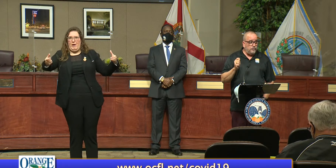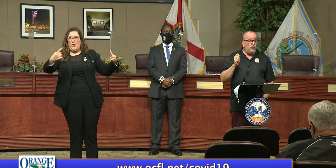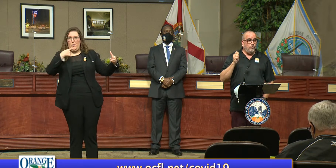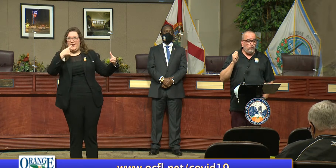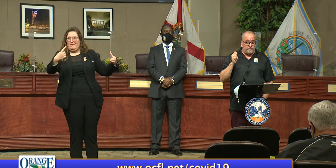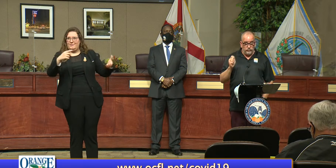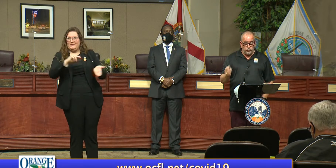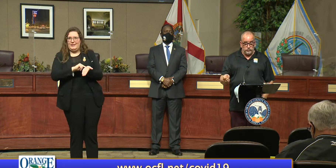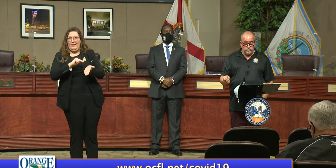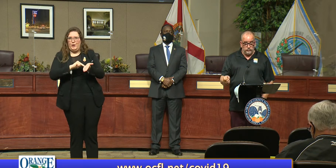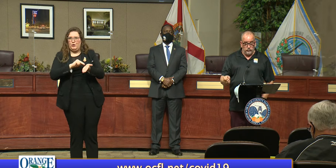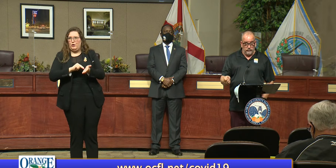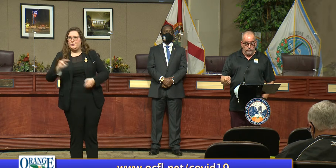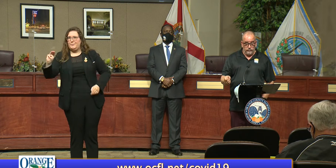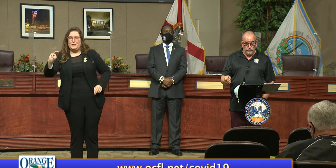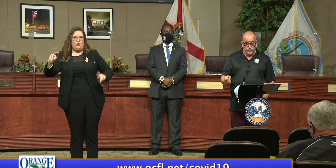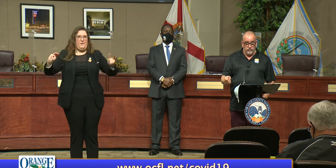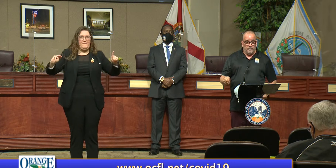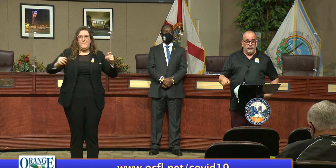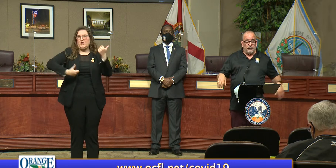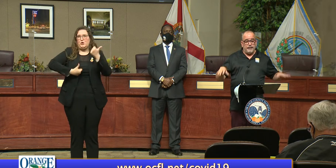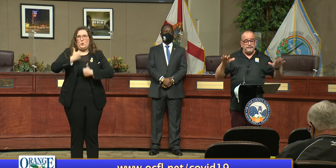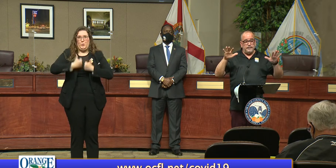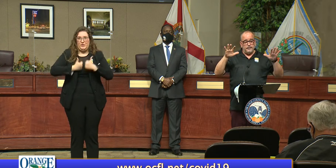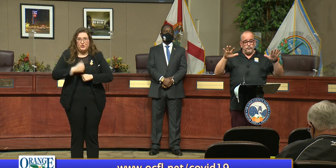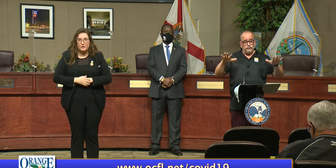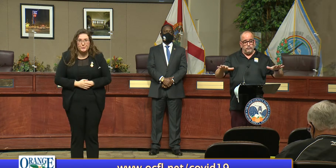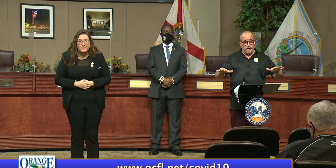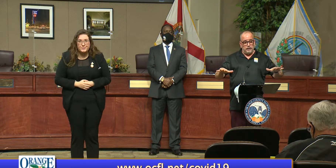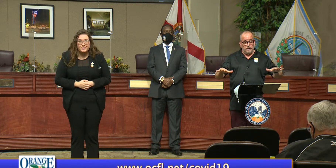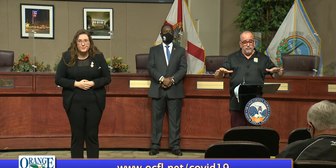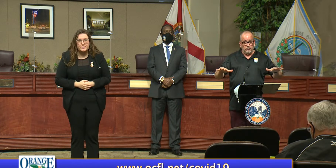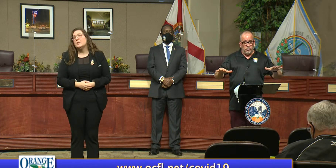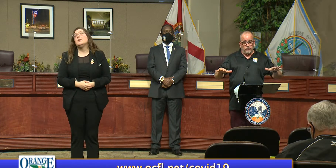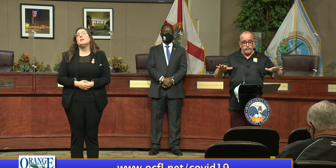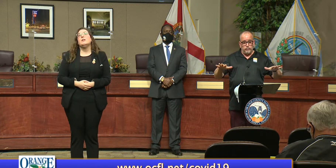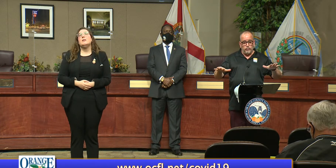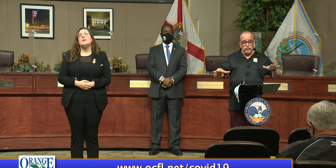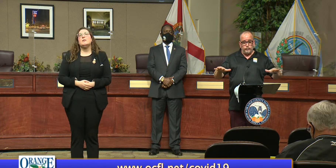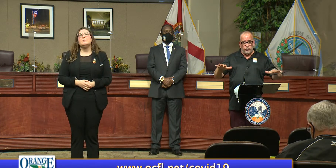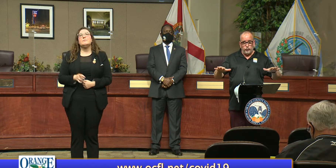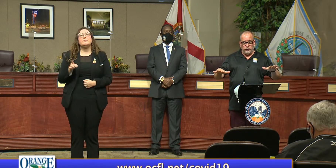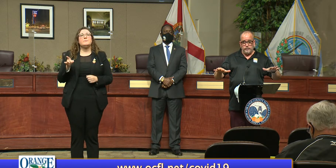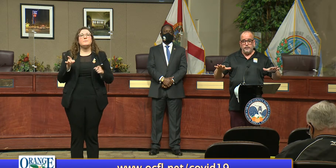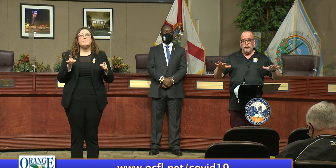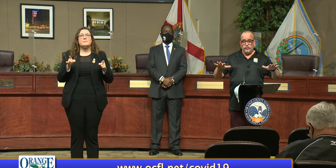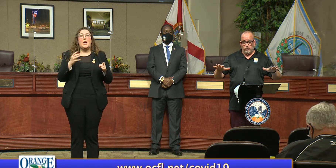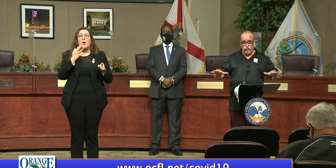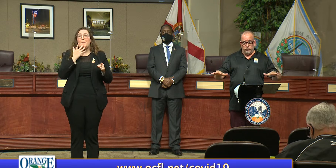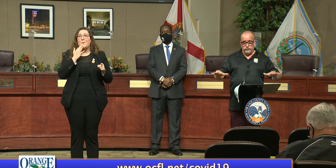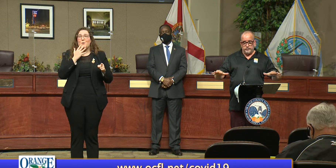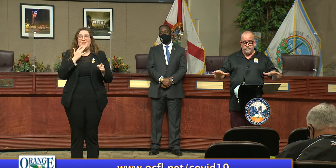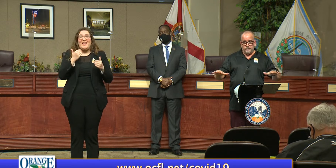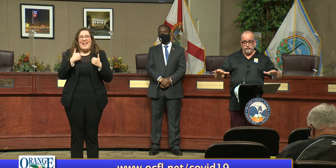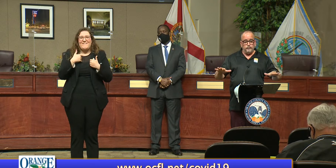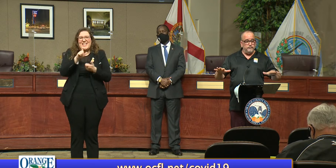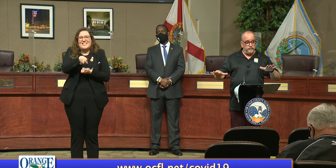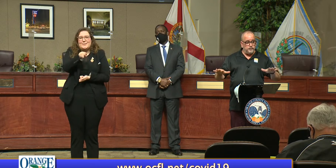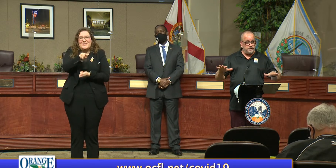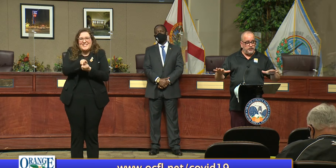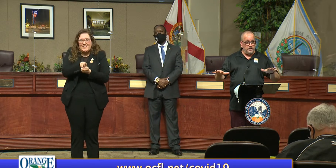nurse what dosage to give you. The vaccines are going to be both in color-coded coolers